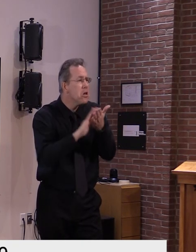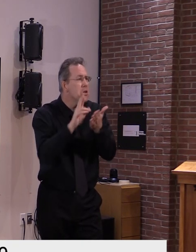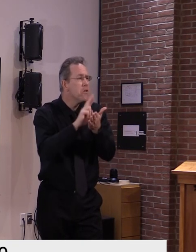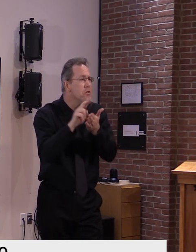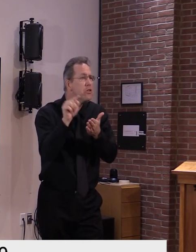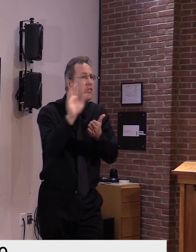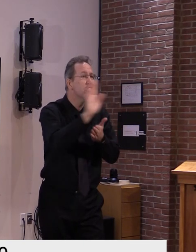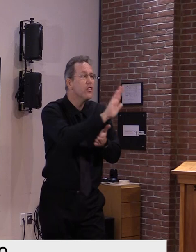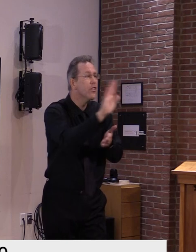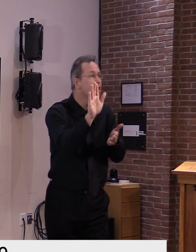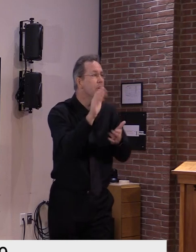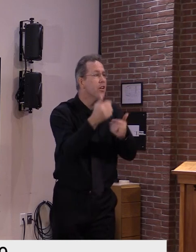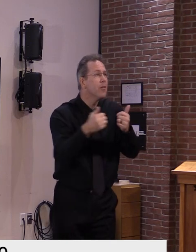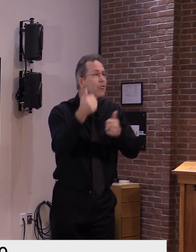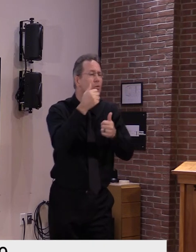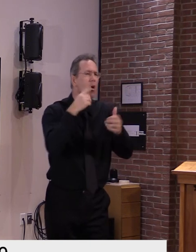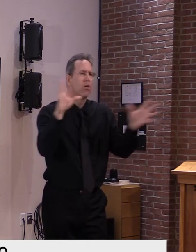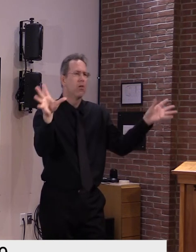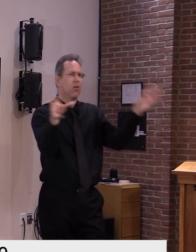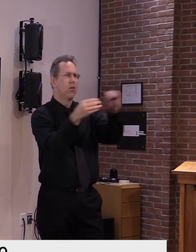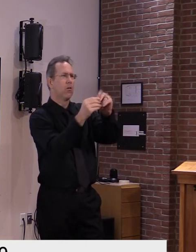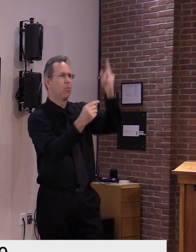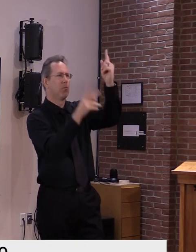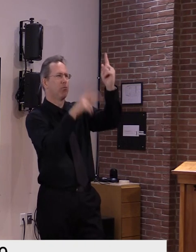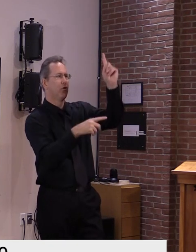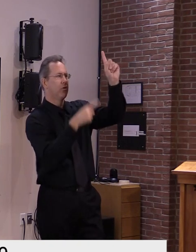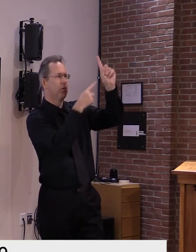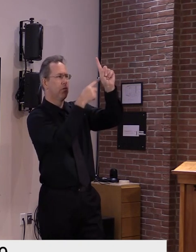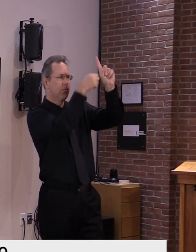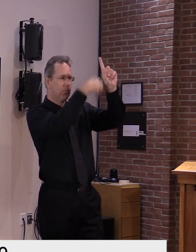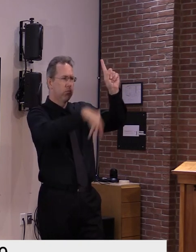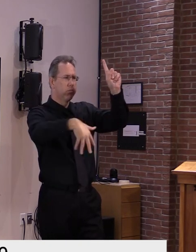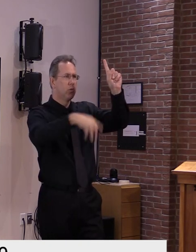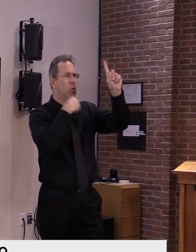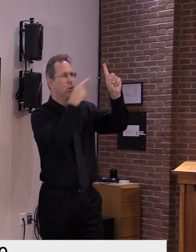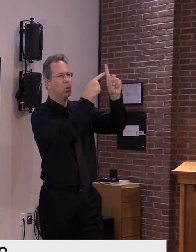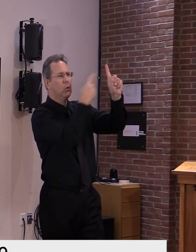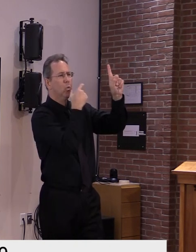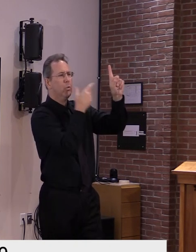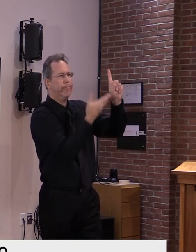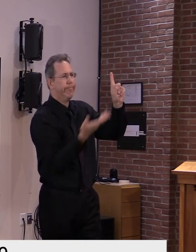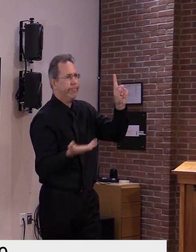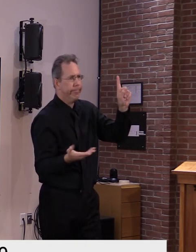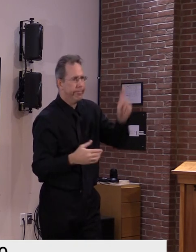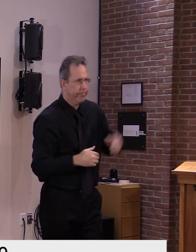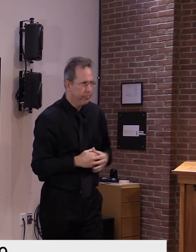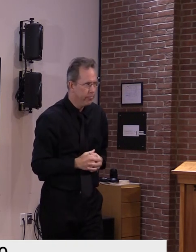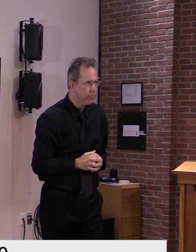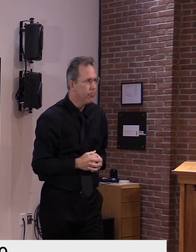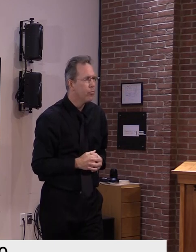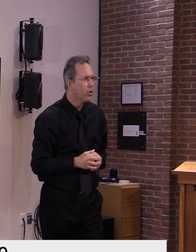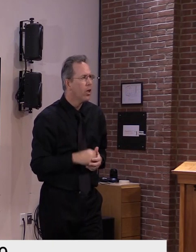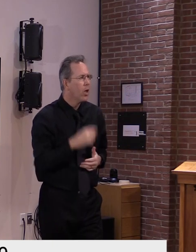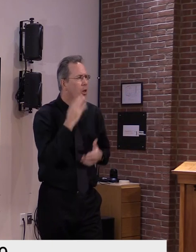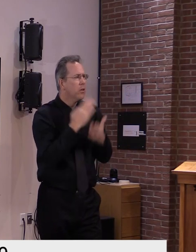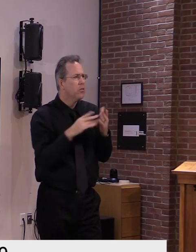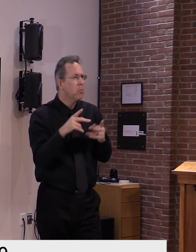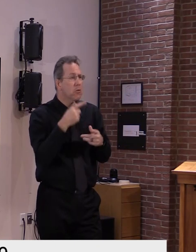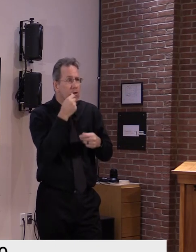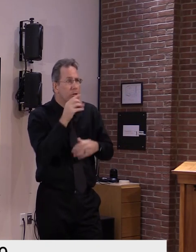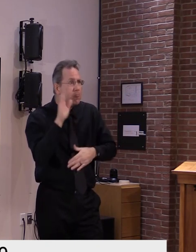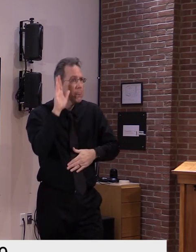again, has an interest in this. We have an interest in this. And we'll have that that debate over the